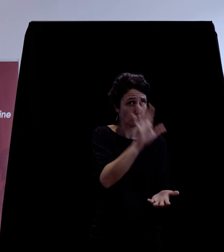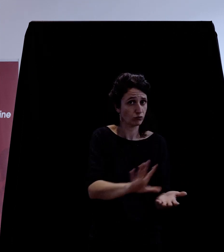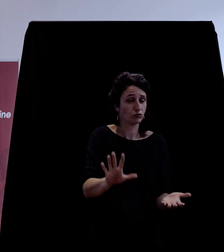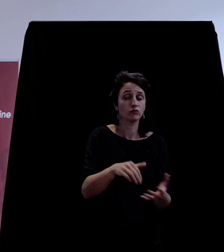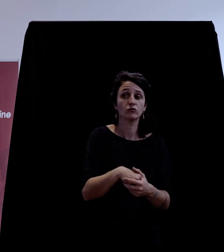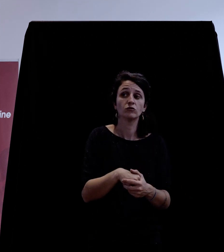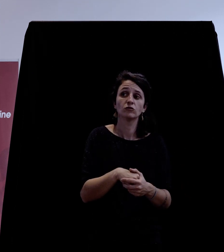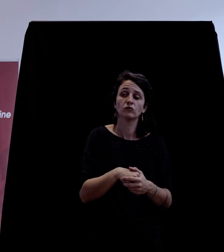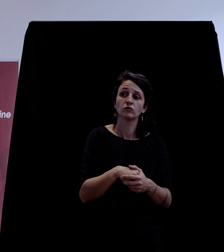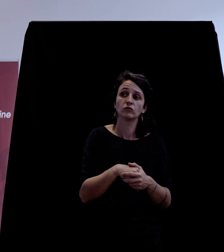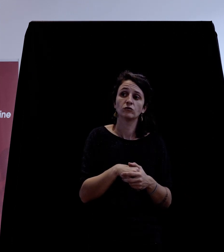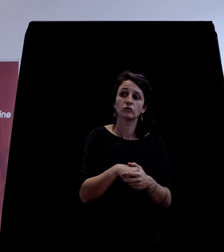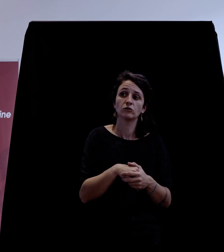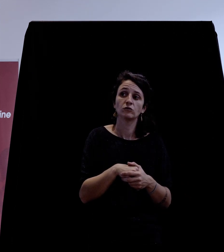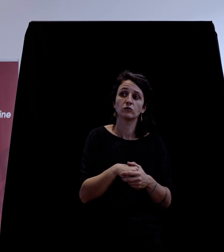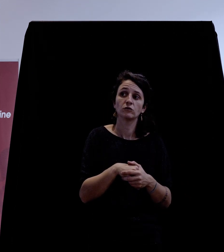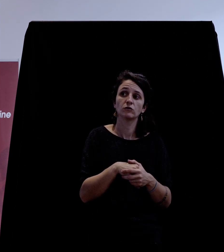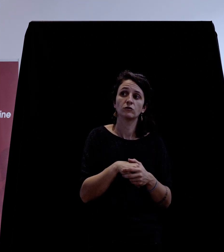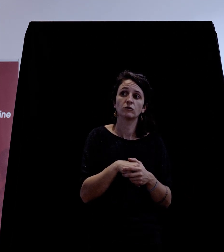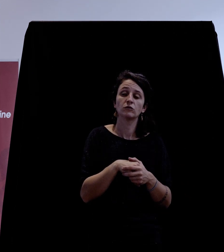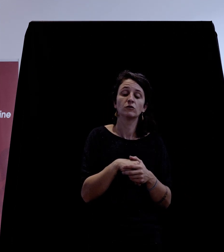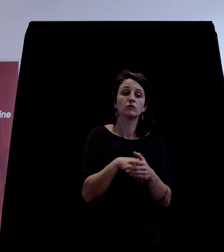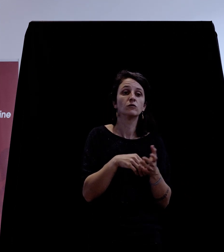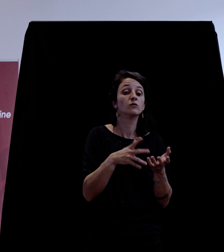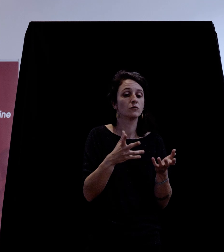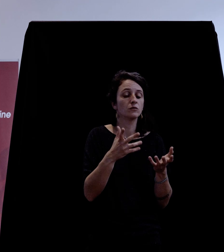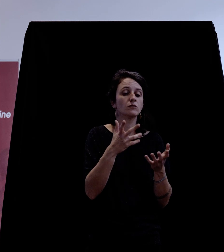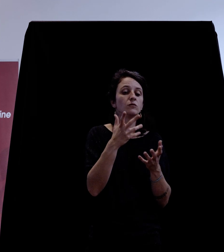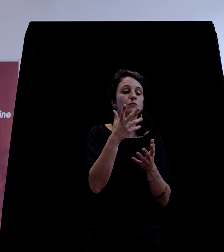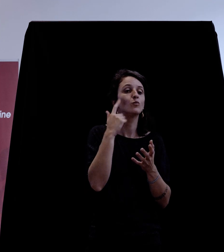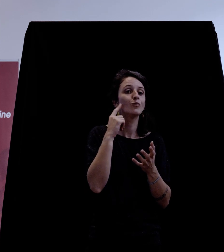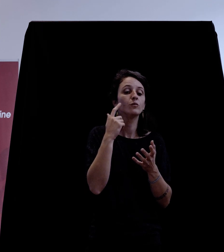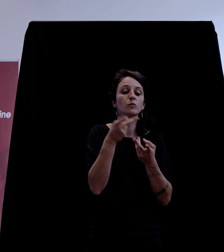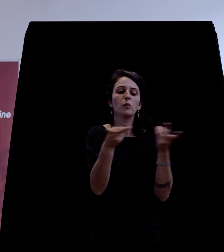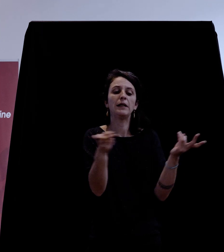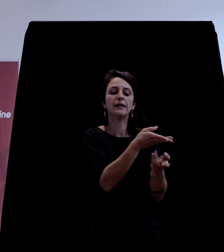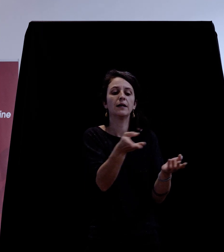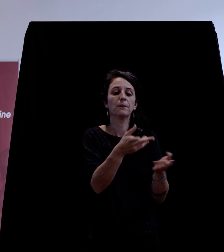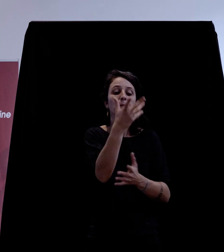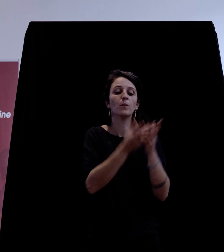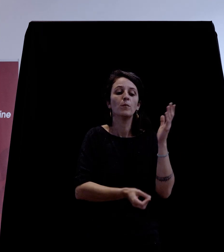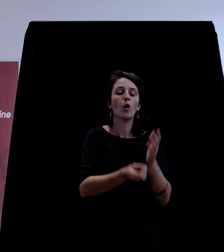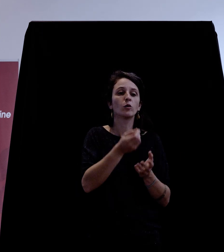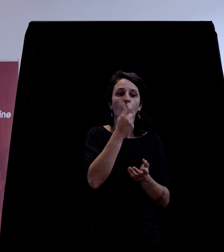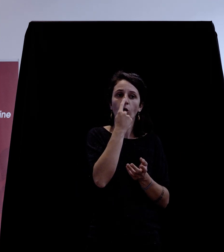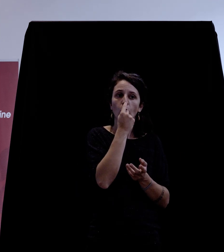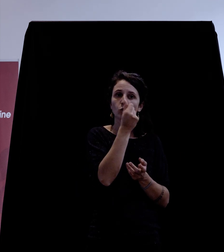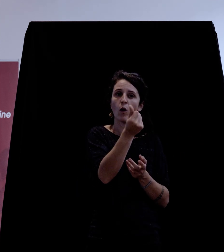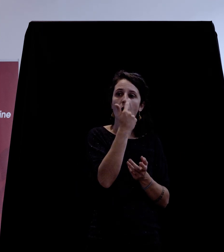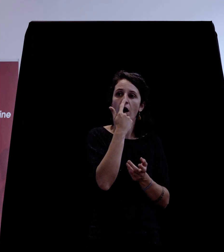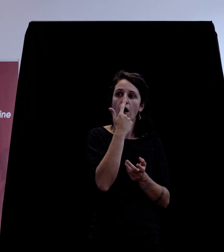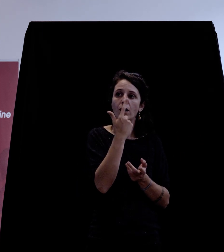lack of sense of smell, because you guys all use perfumes, right? So they use different perfumes, and kids didn't react. And I think they